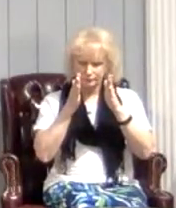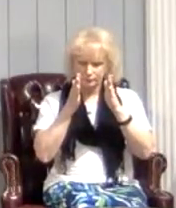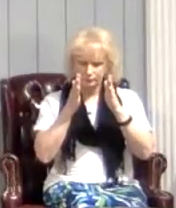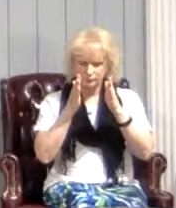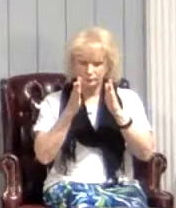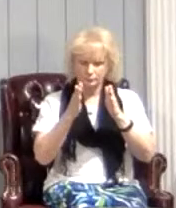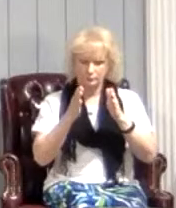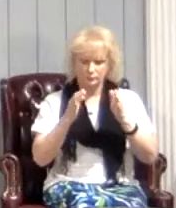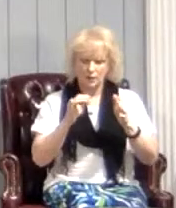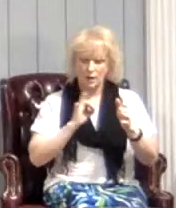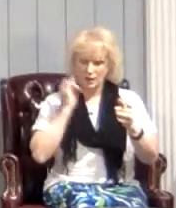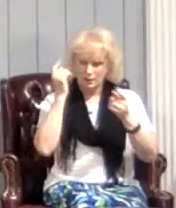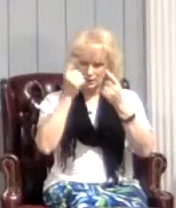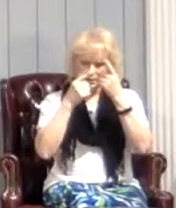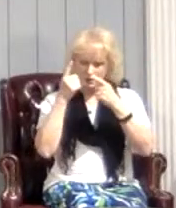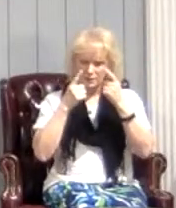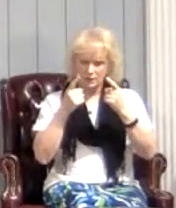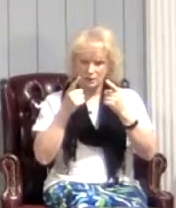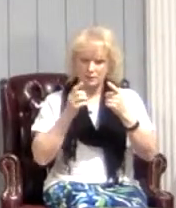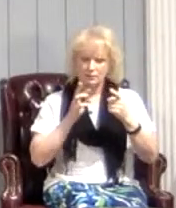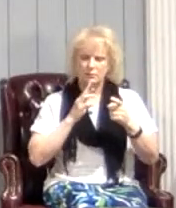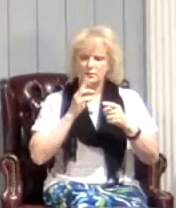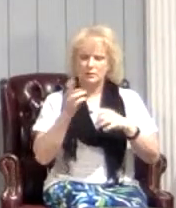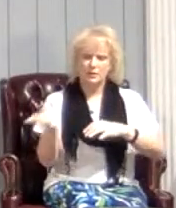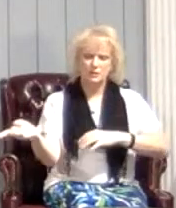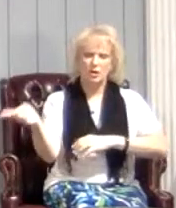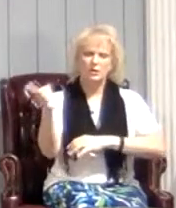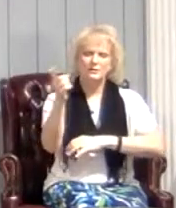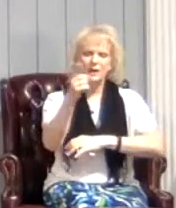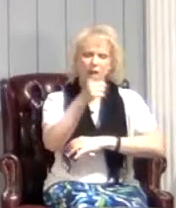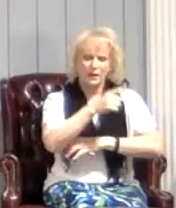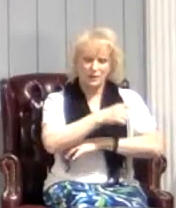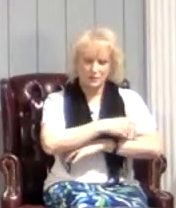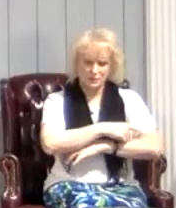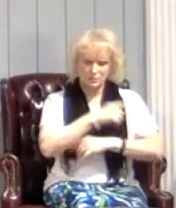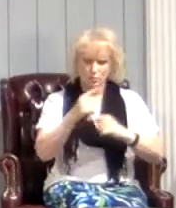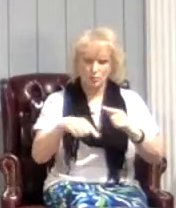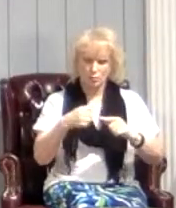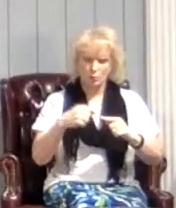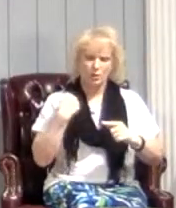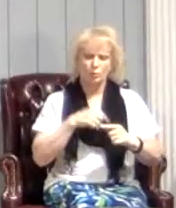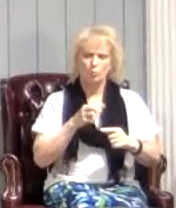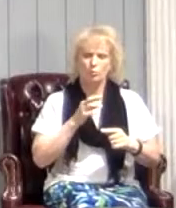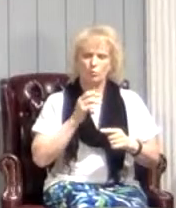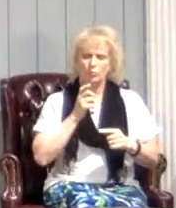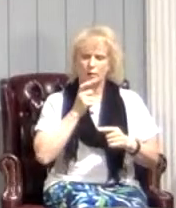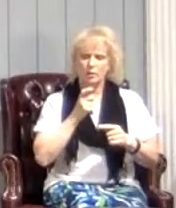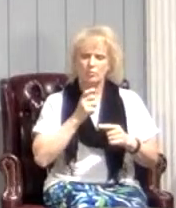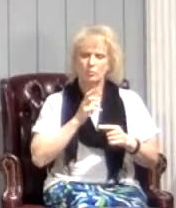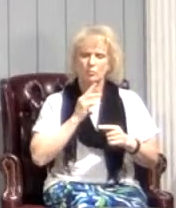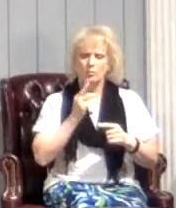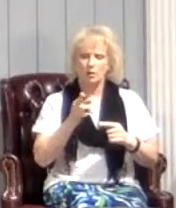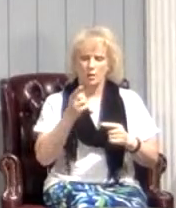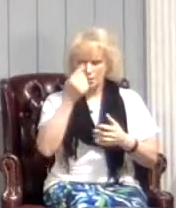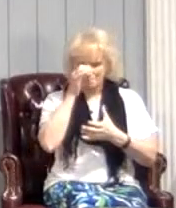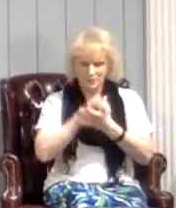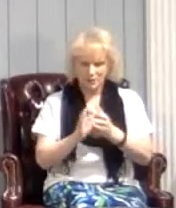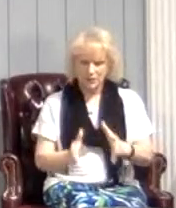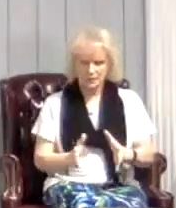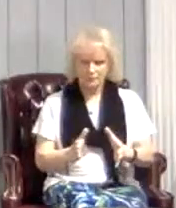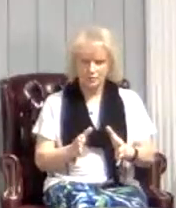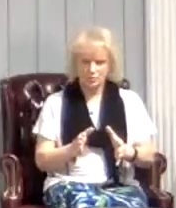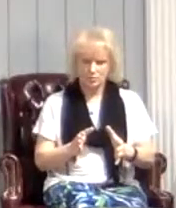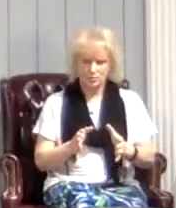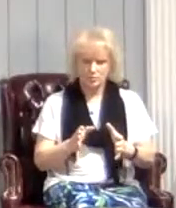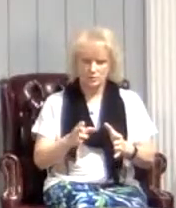I think these are days when we as our believers, we who call upon your name, we